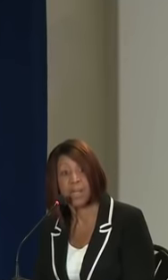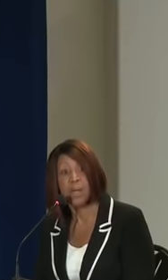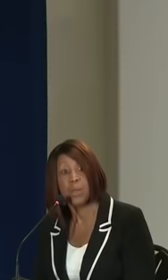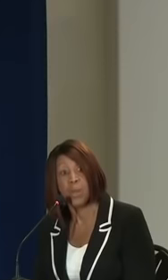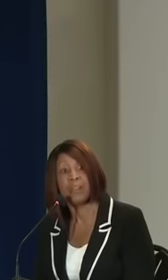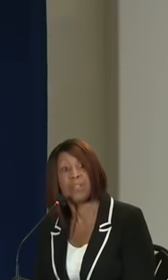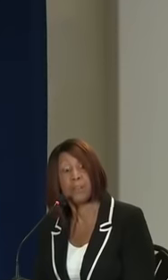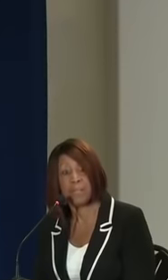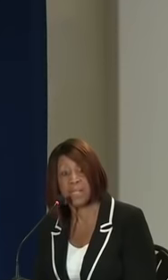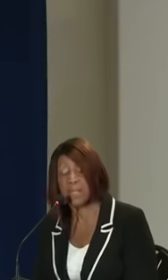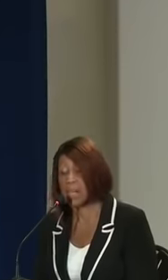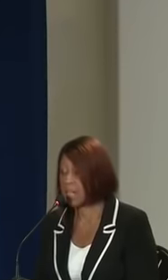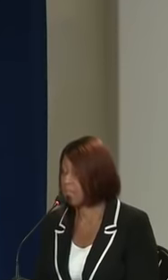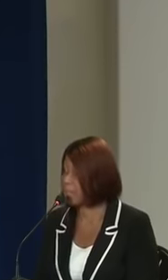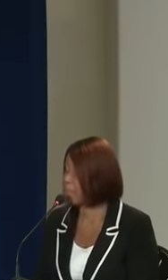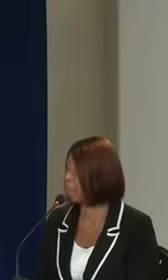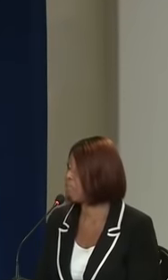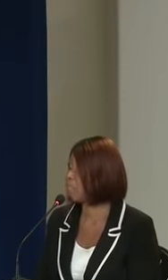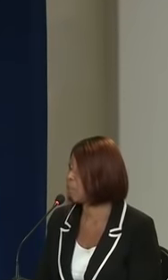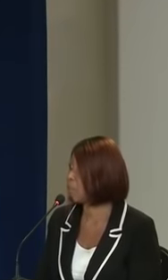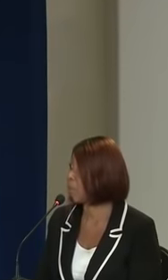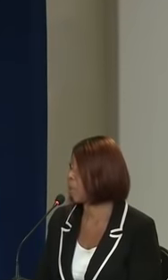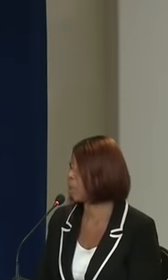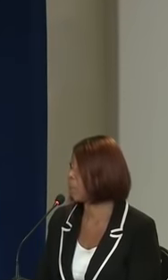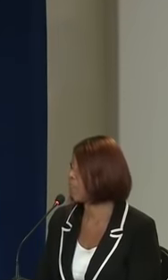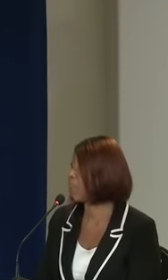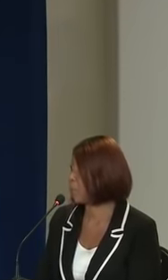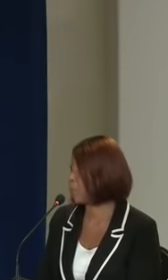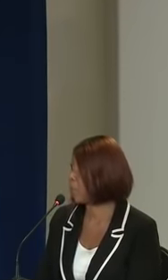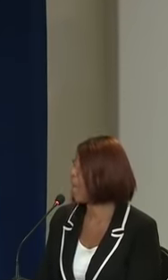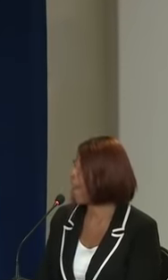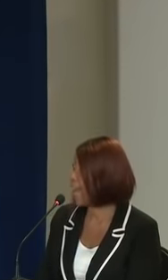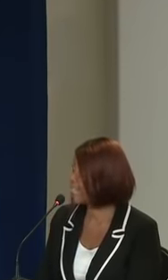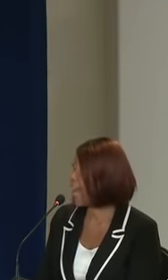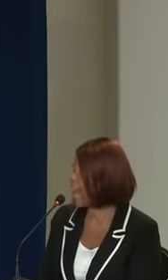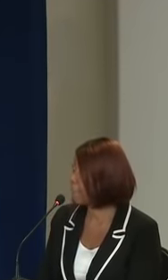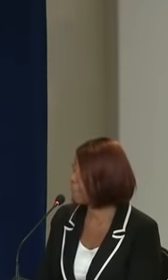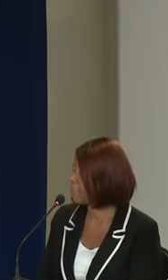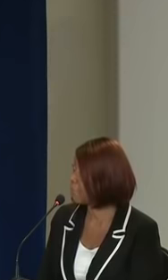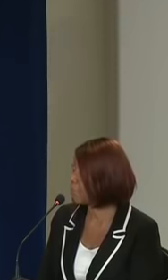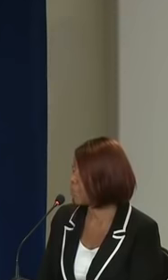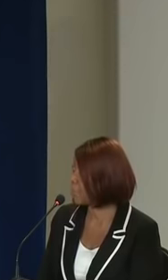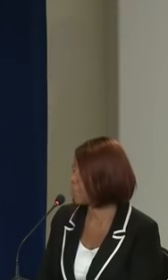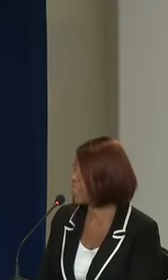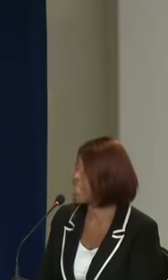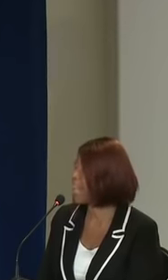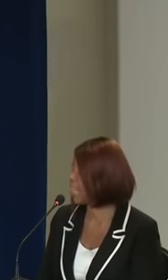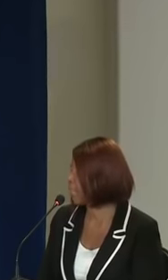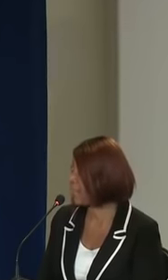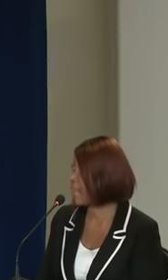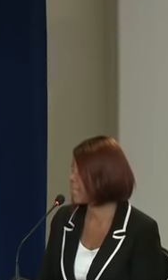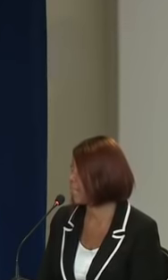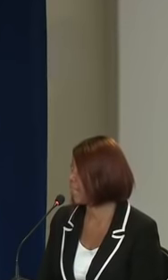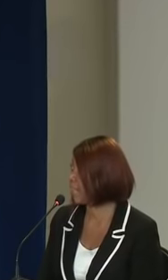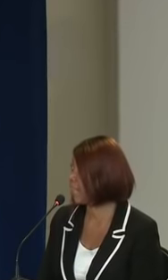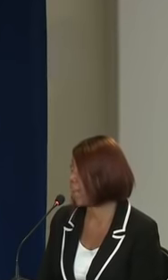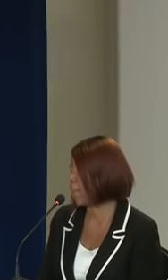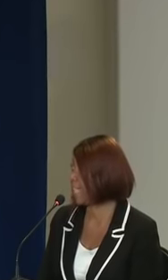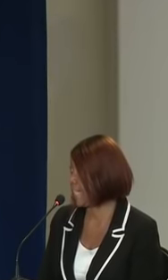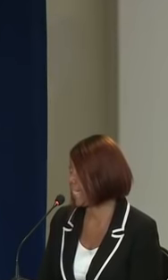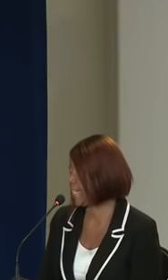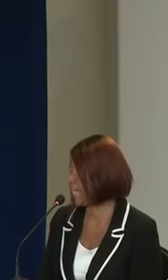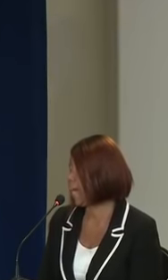state who have committed Governor Murphy to work with you and our administration in any capacity that